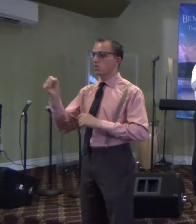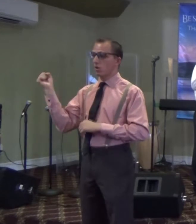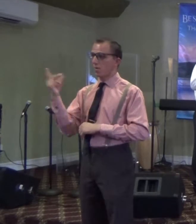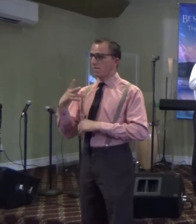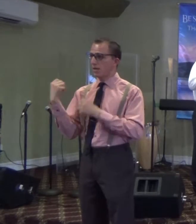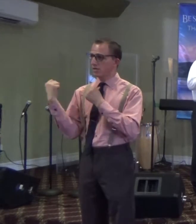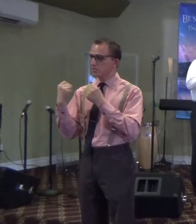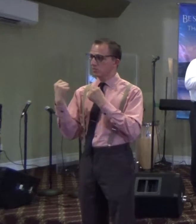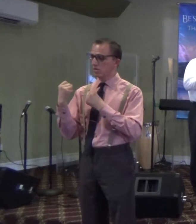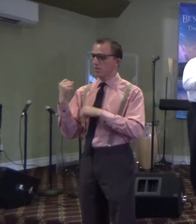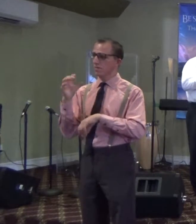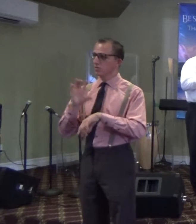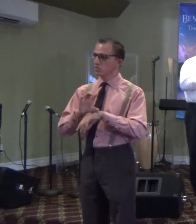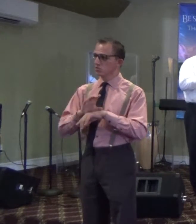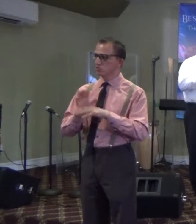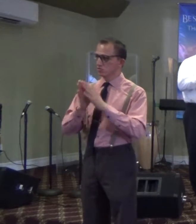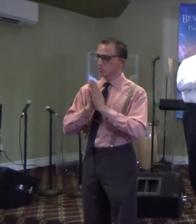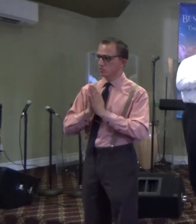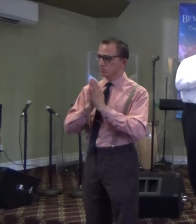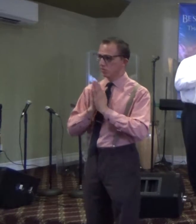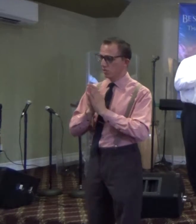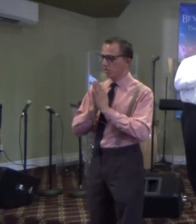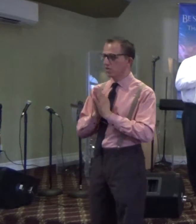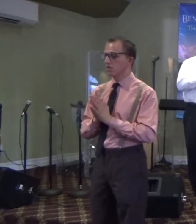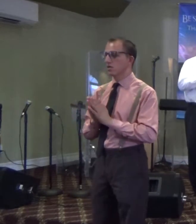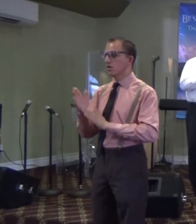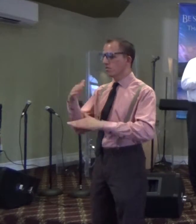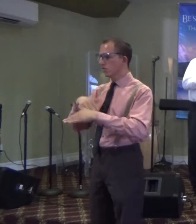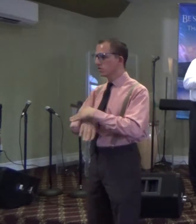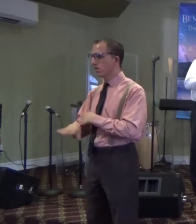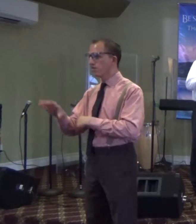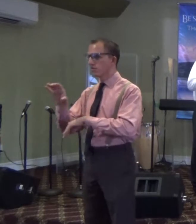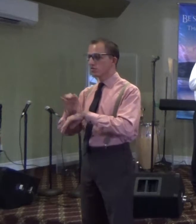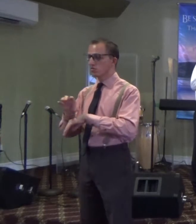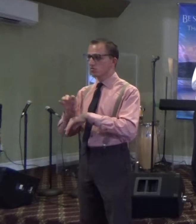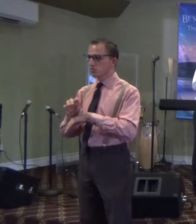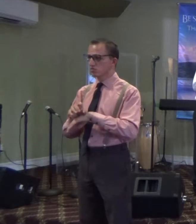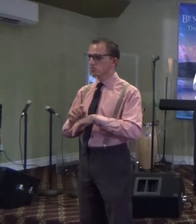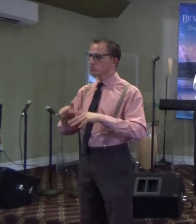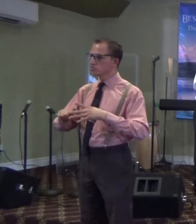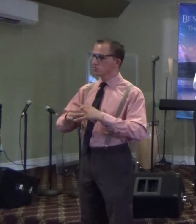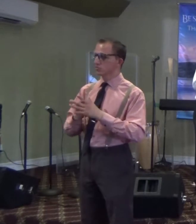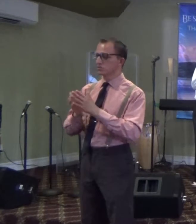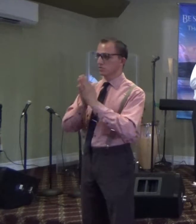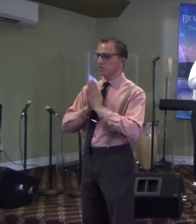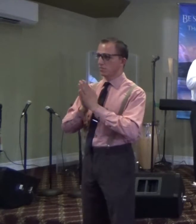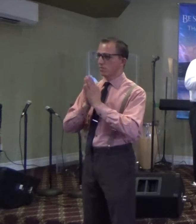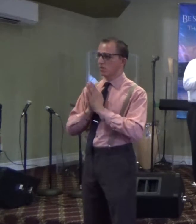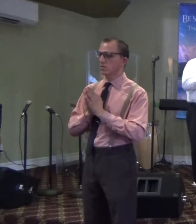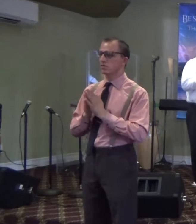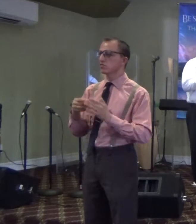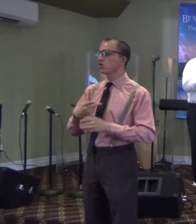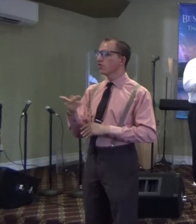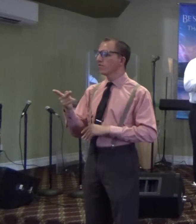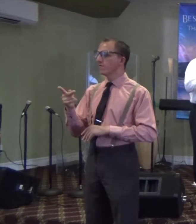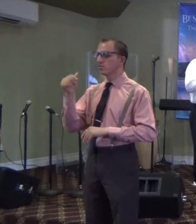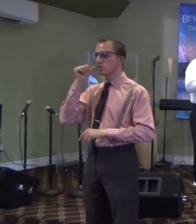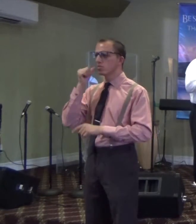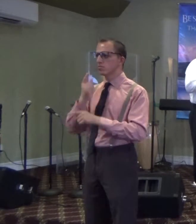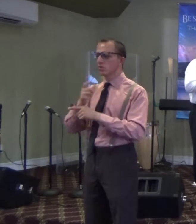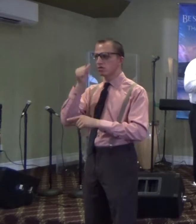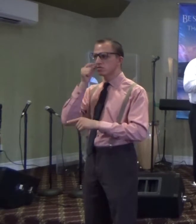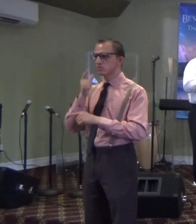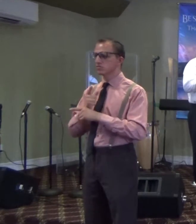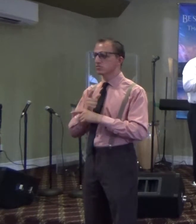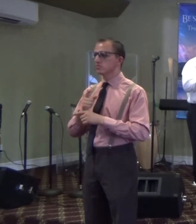come back y ya me dirijo para entrar al and I templo, go over to walk into church, ya había hermanos ahí there was brethren there,